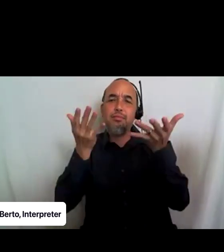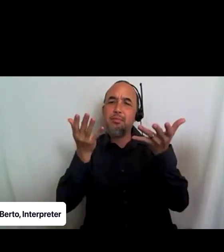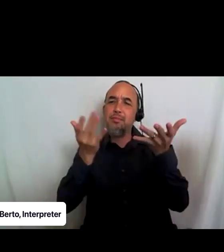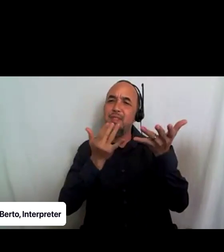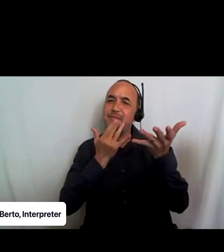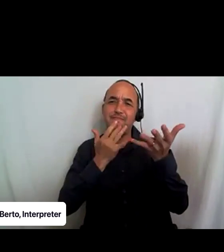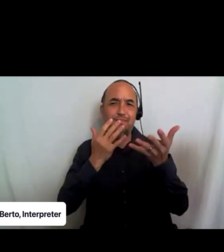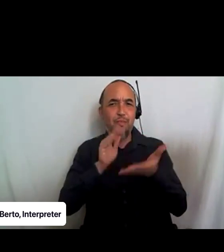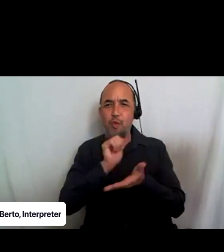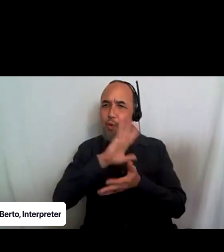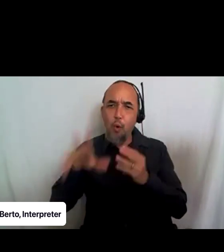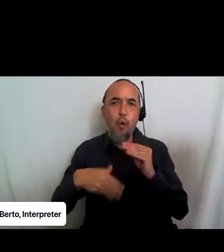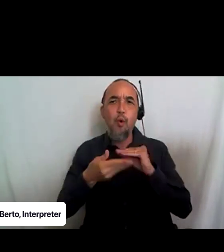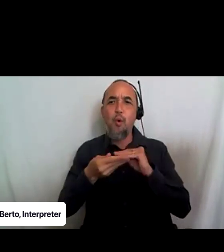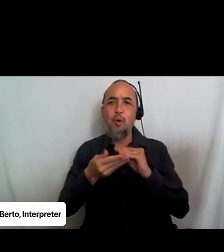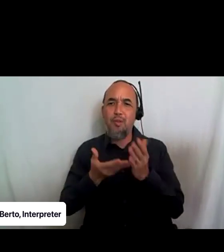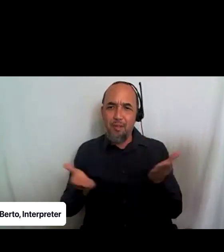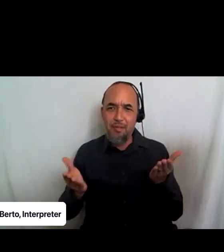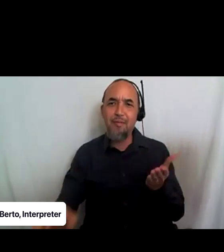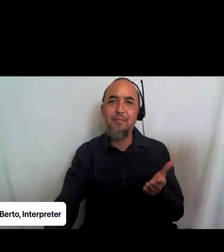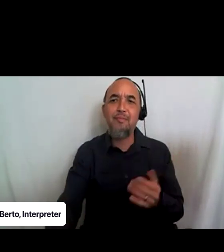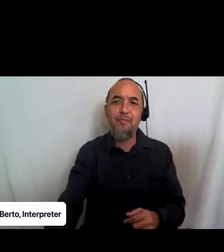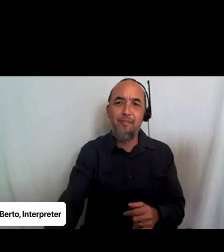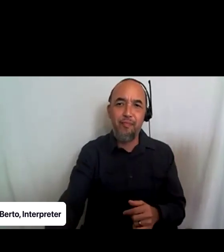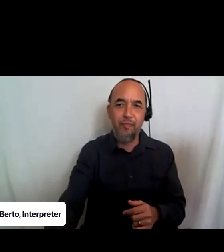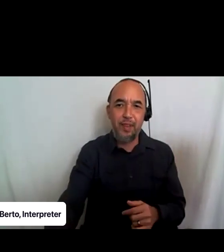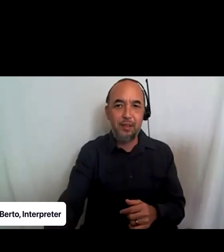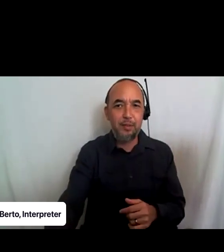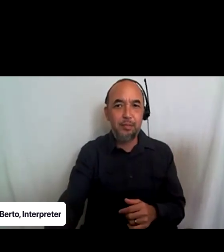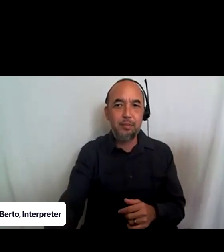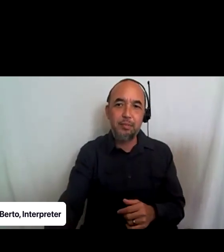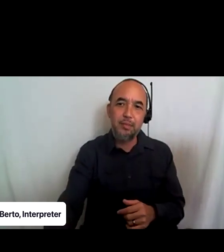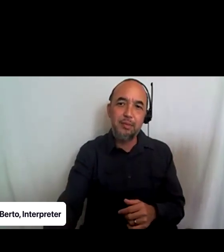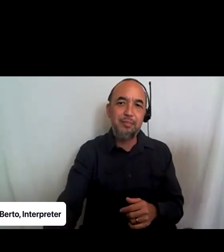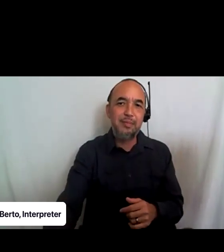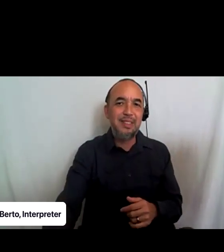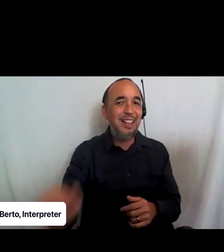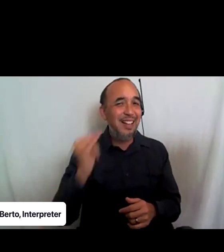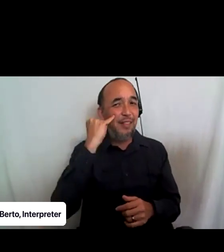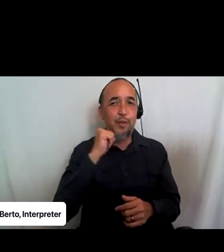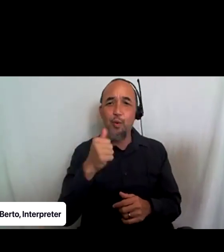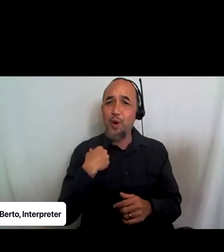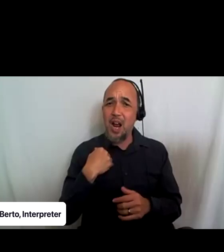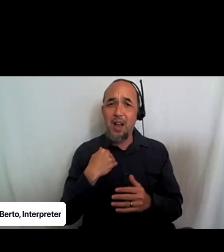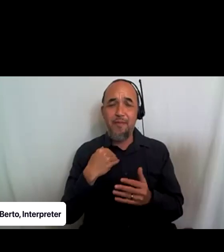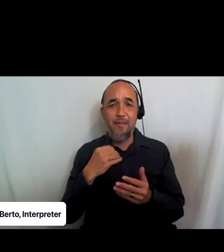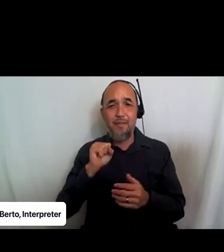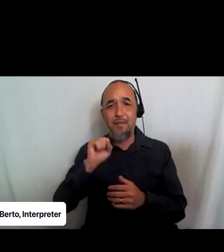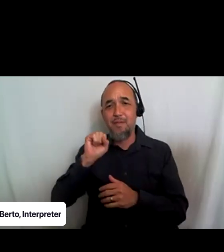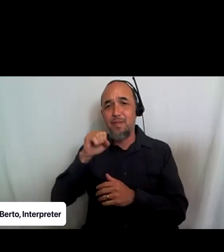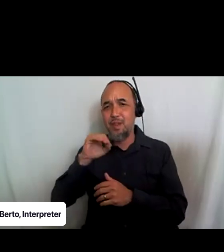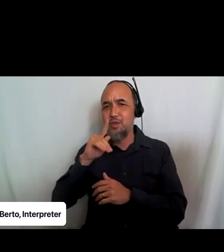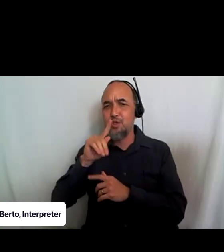use smoked cheese. So I love smoked paprika. If you don't have smoked paprika, don't panic. You don't need it. If you have regular paprika, that works